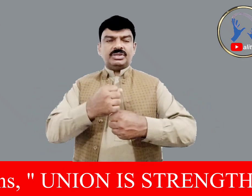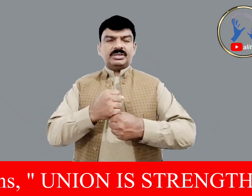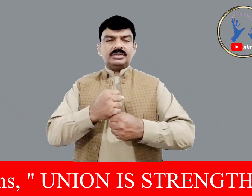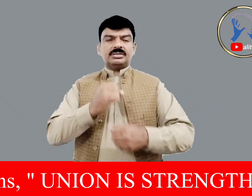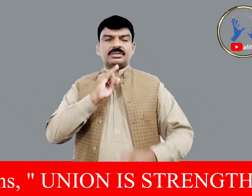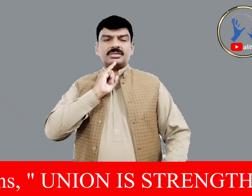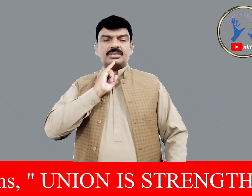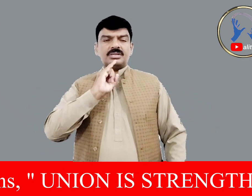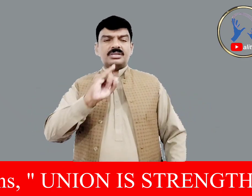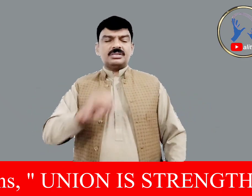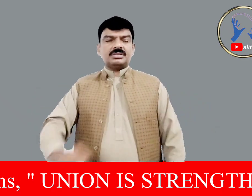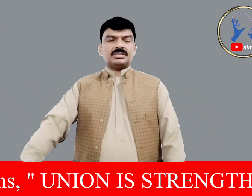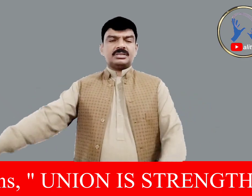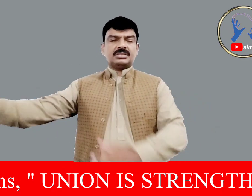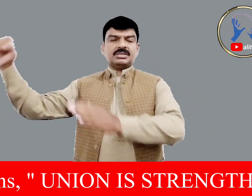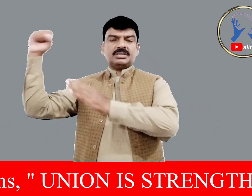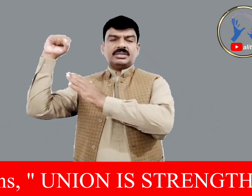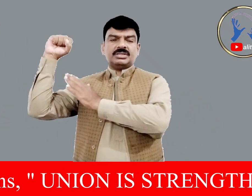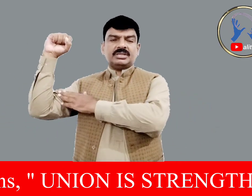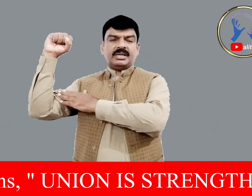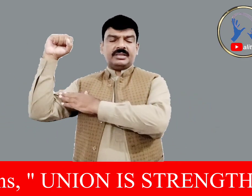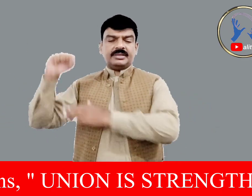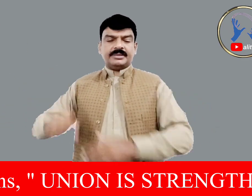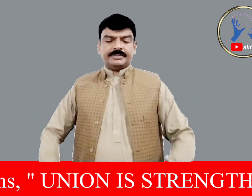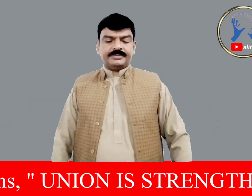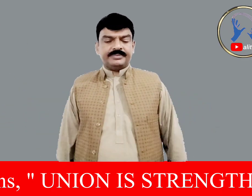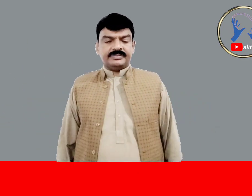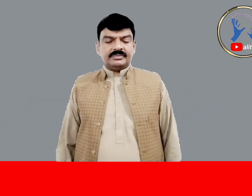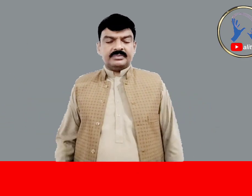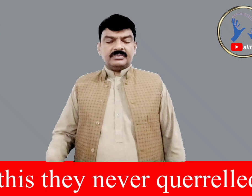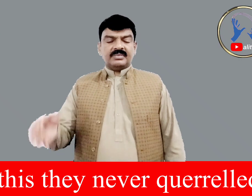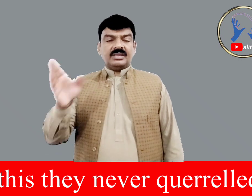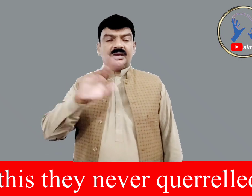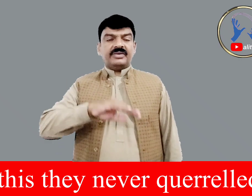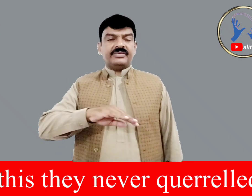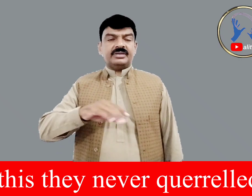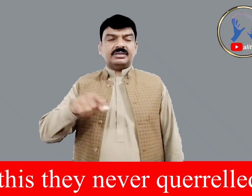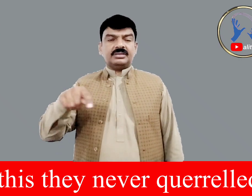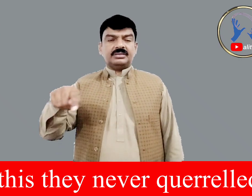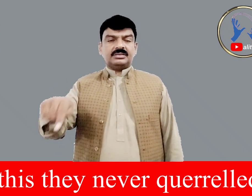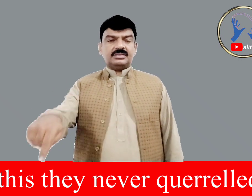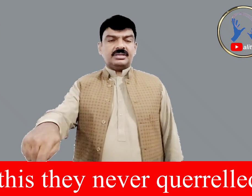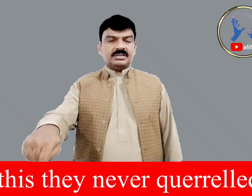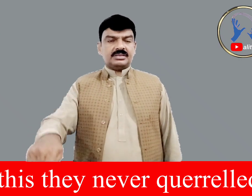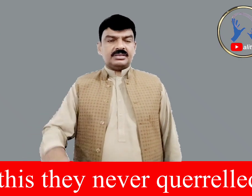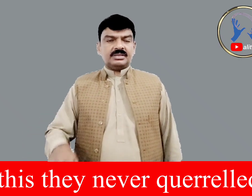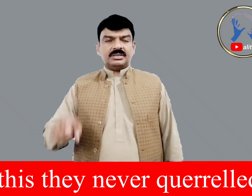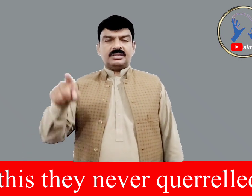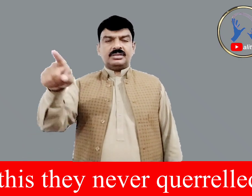union is strength." After this,